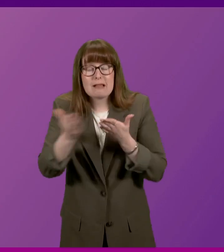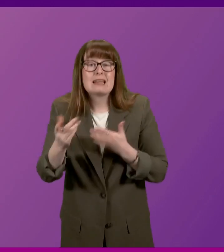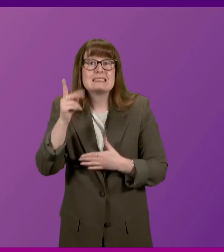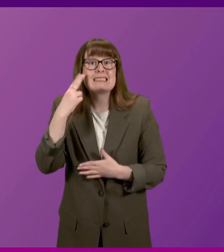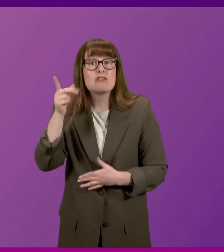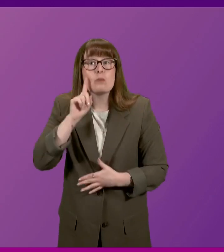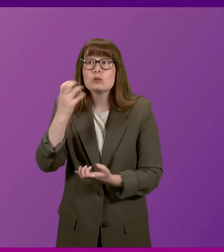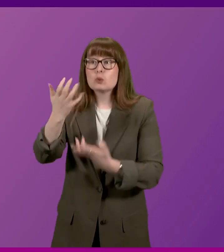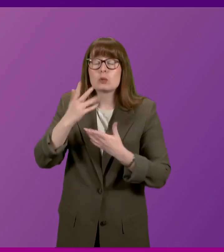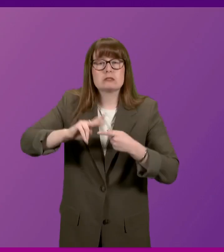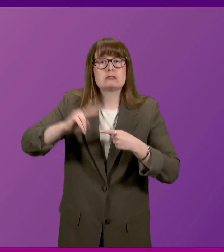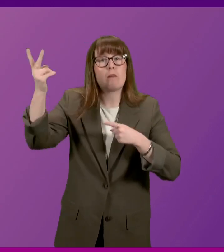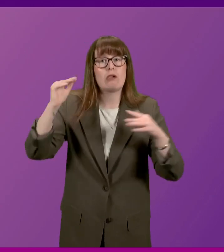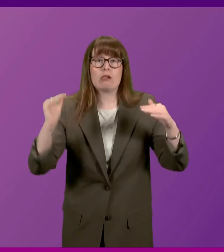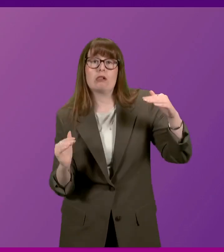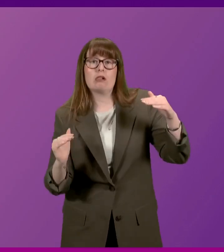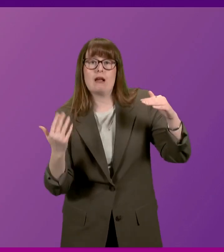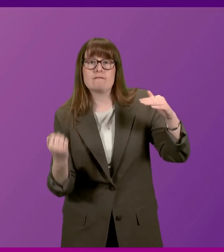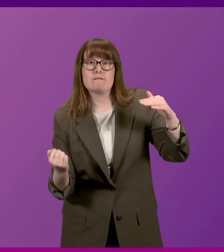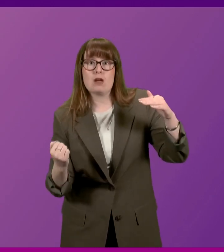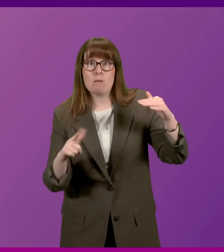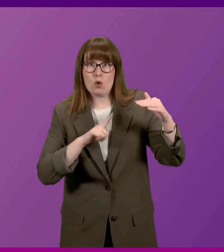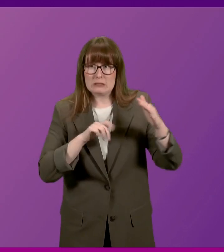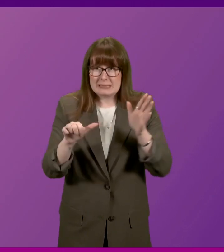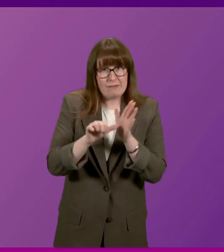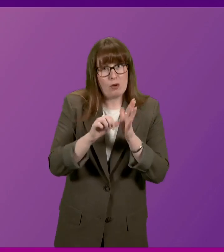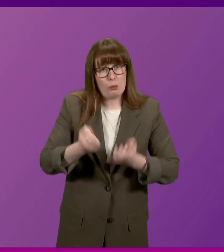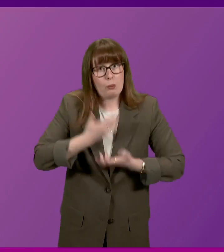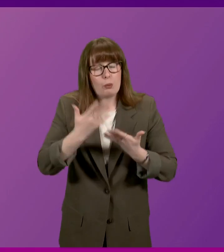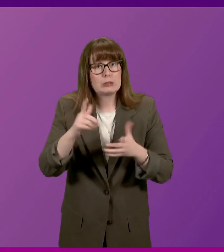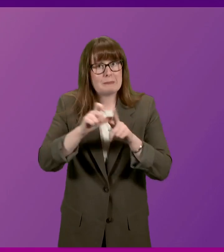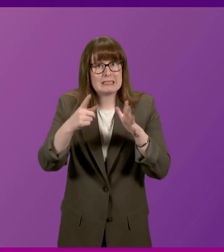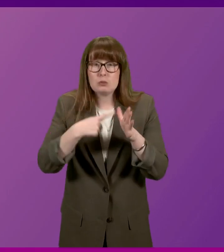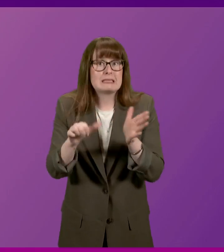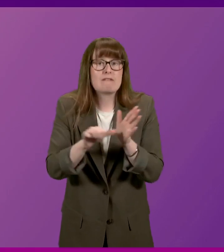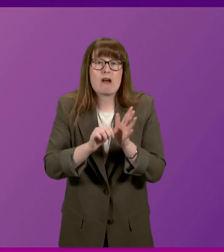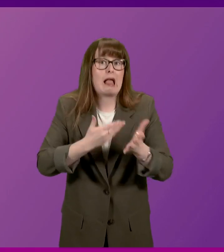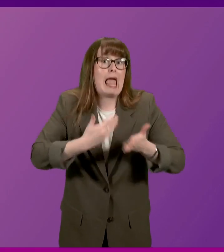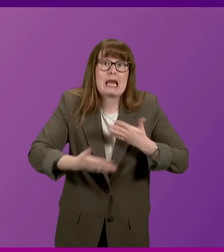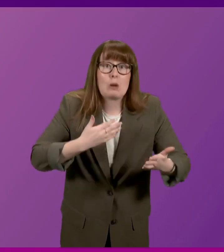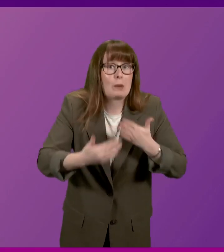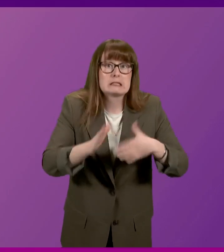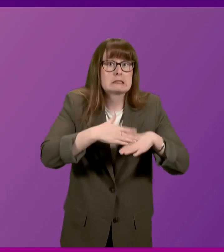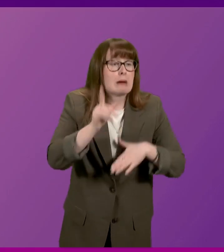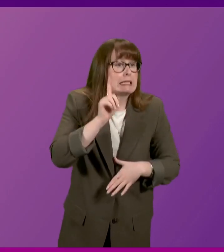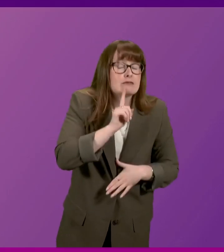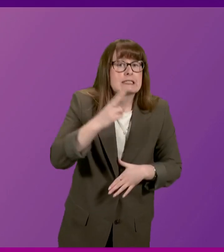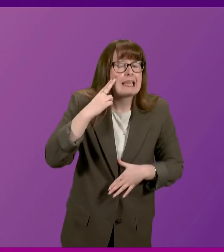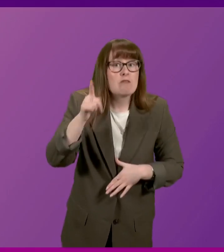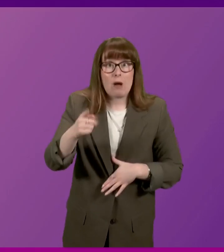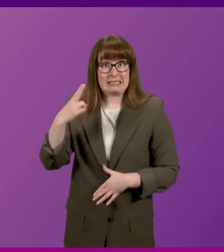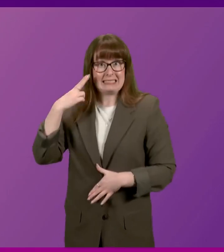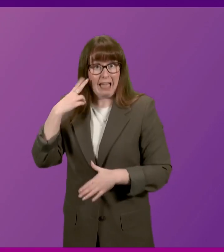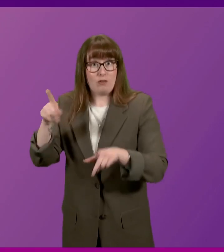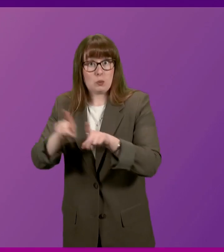us they felt that they're doubly disadvantaged because it's hard enough to talk about domestic abuse anyway for anyone. But when you're a deaf woman